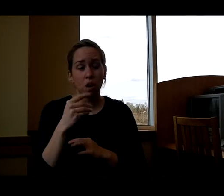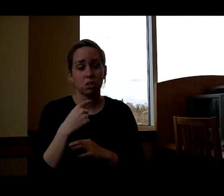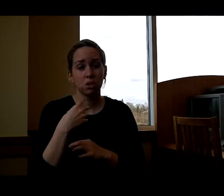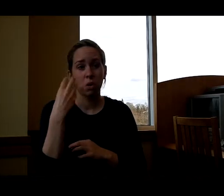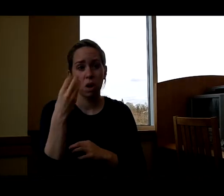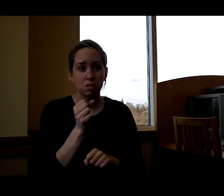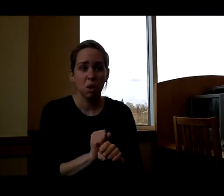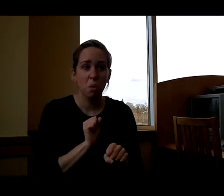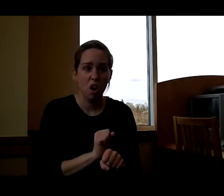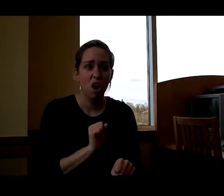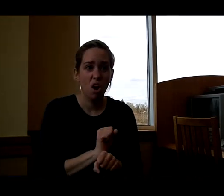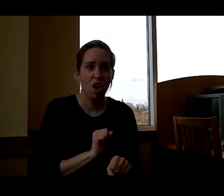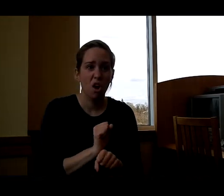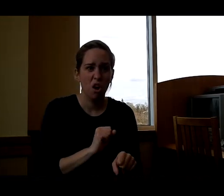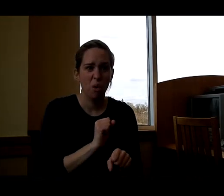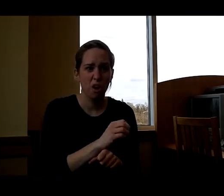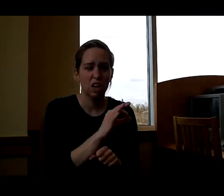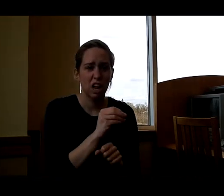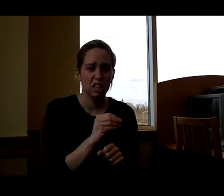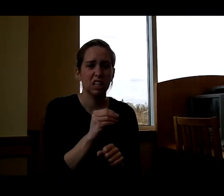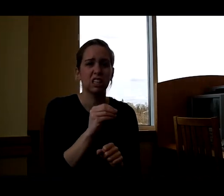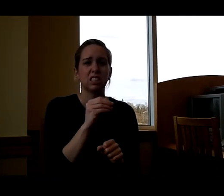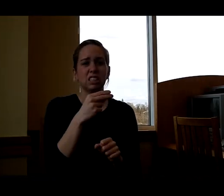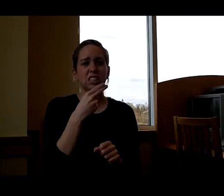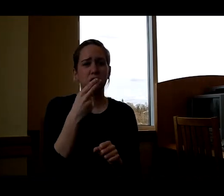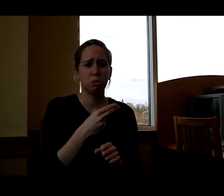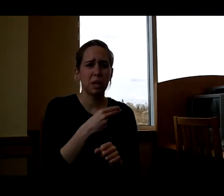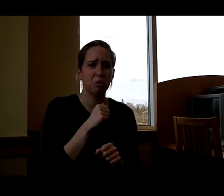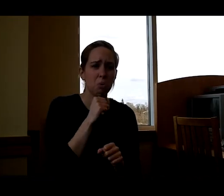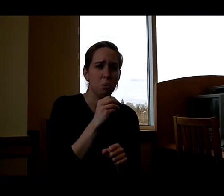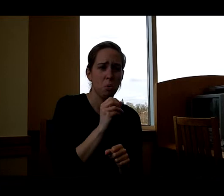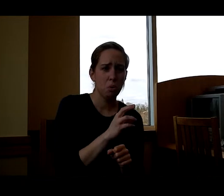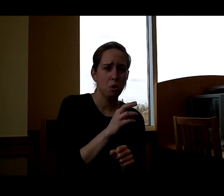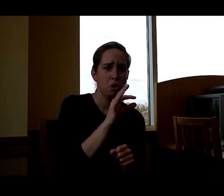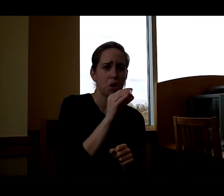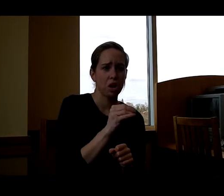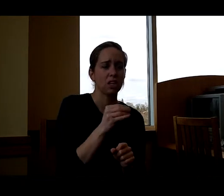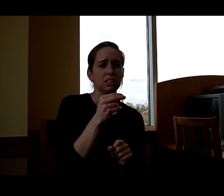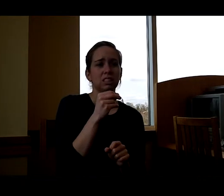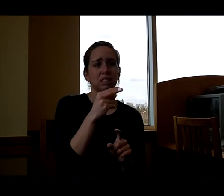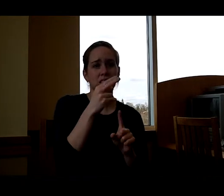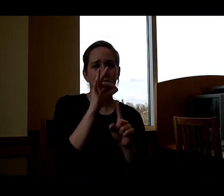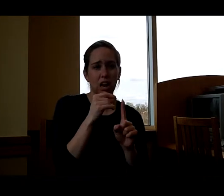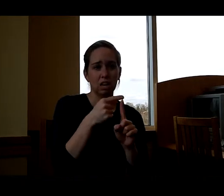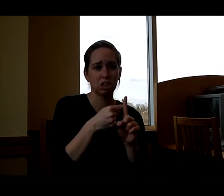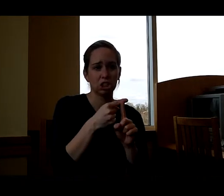in the yard on a day that's 90 degrees and very humid, or a day that's 90 degrees and not very humid? Okay. It's